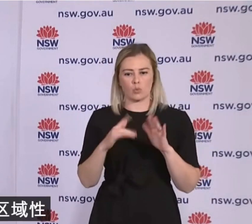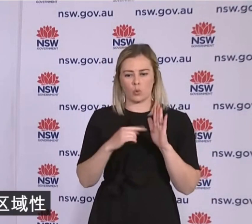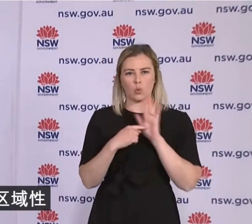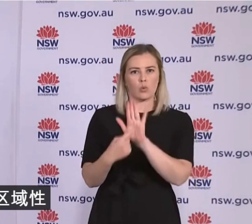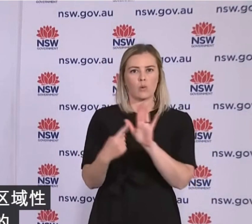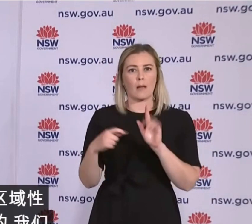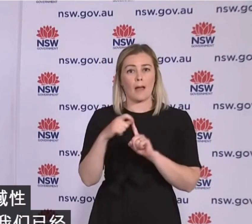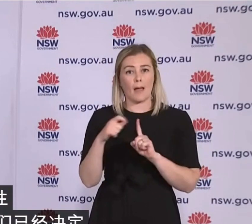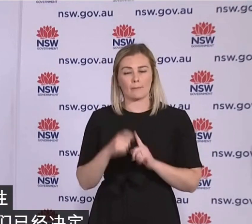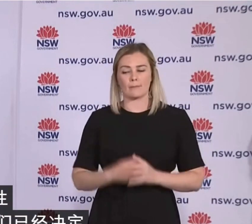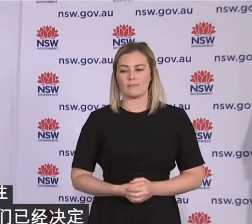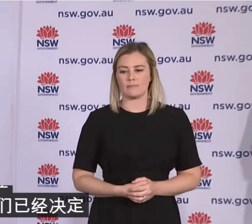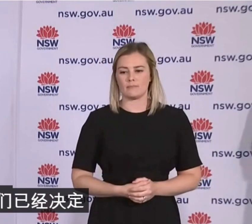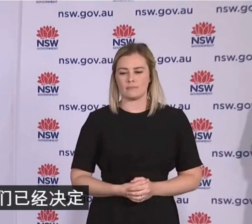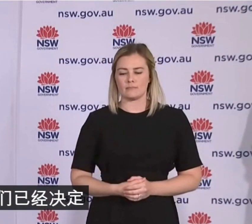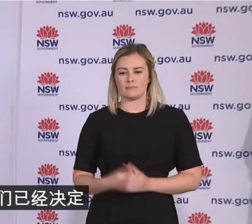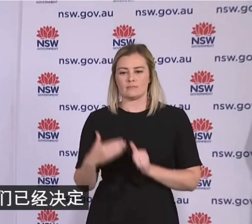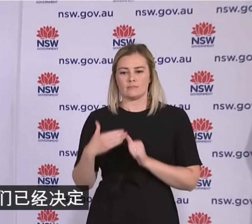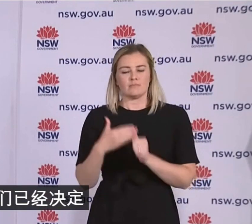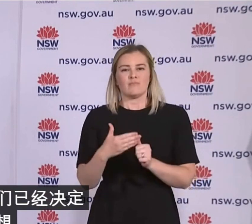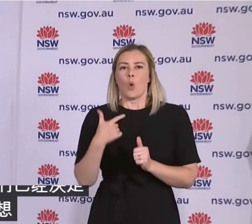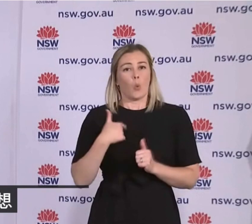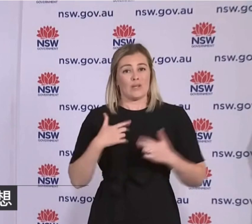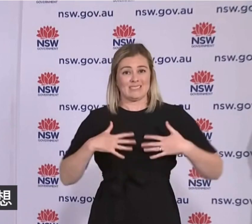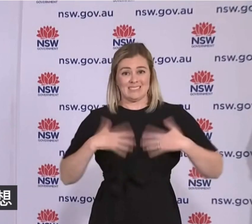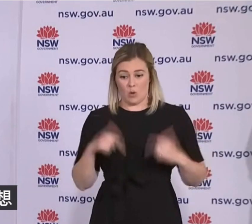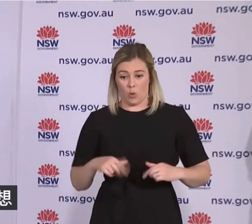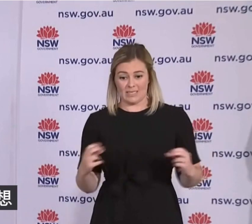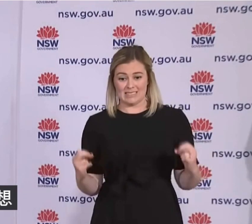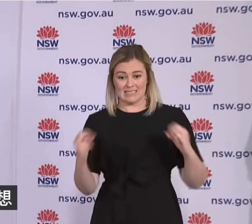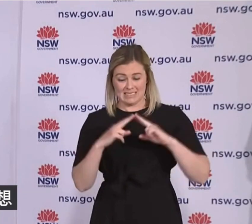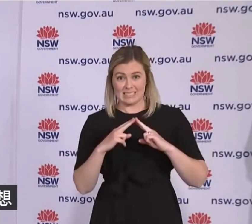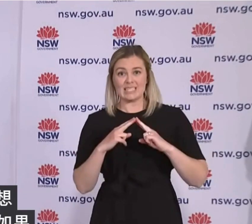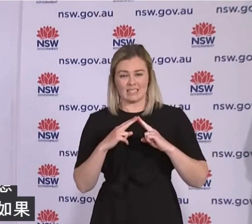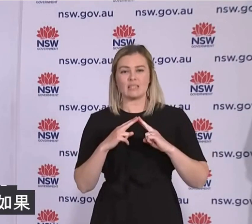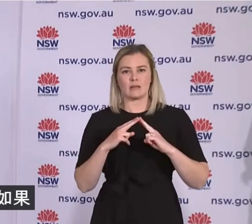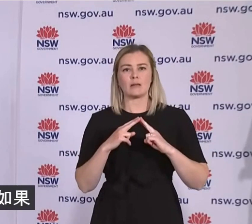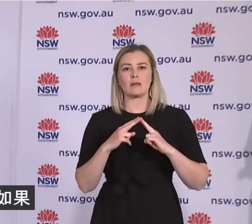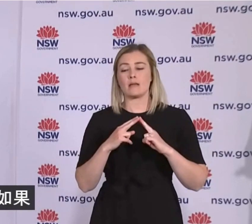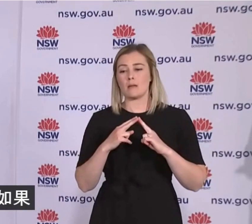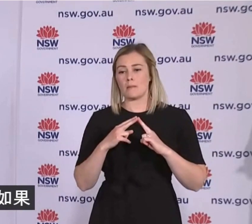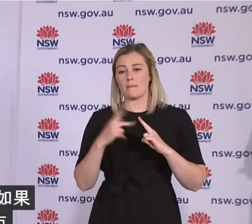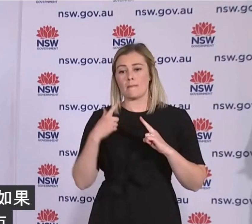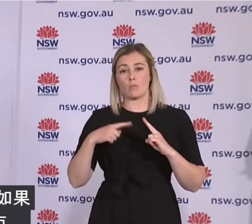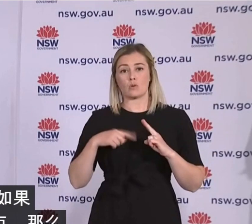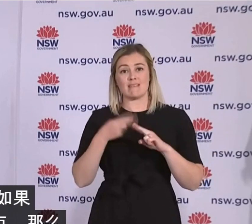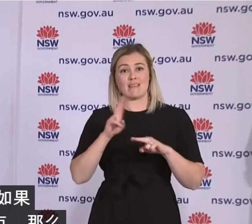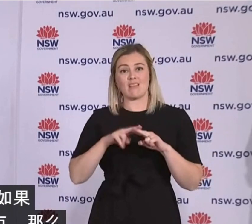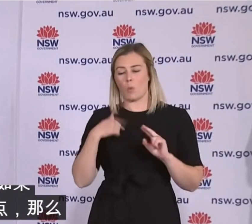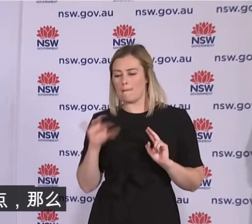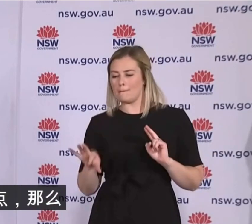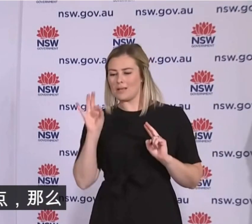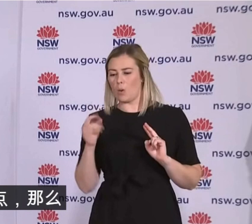regionals, but it will be regional. We've decided against Sydney because we don't want to create the honeypot effect. because if you create one location in Sydney,